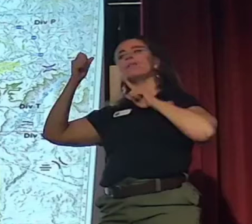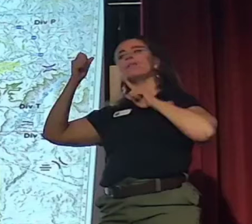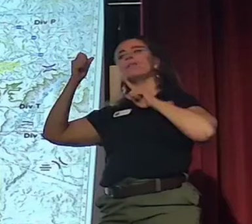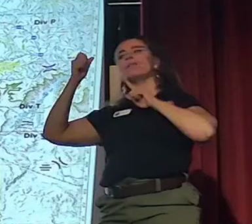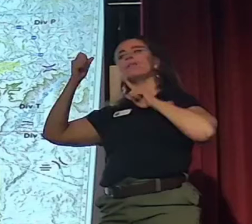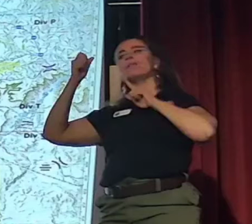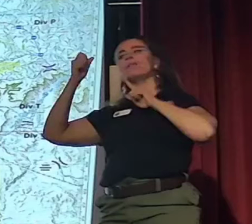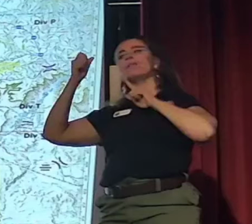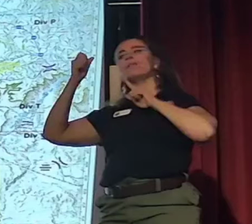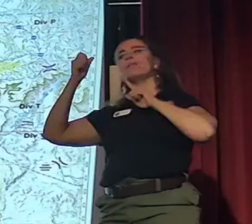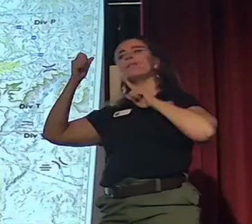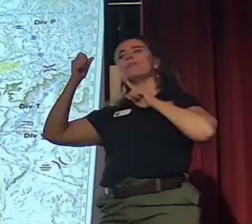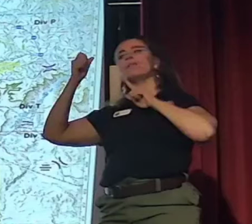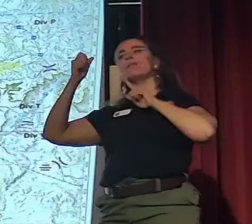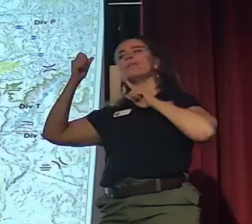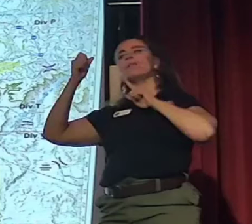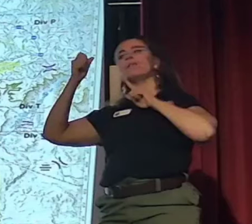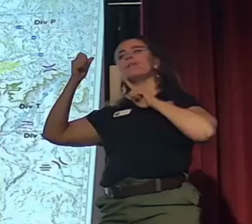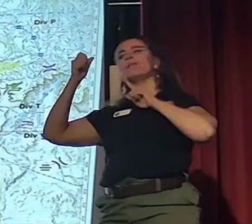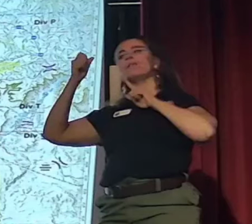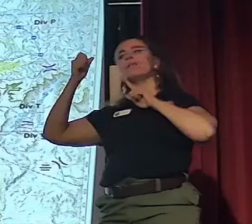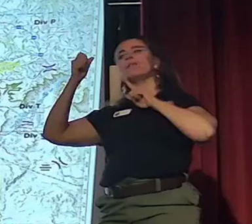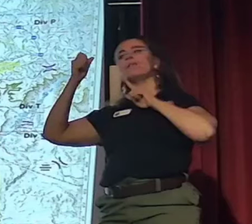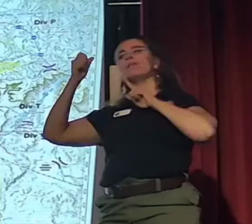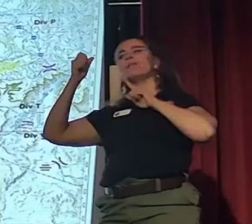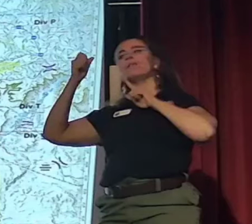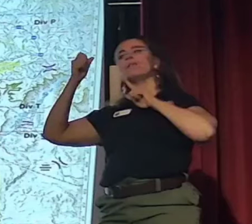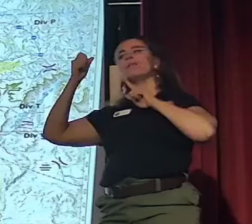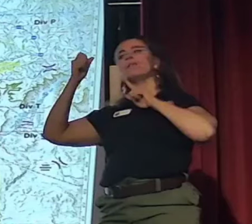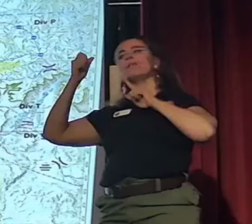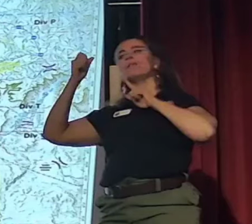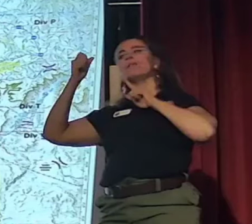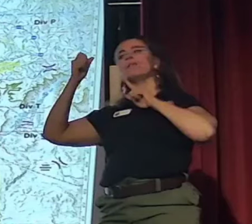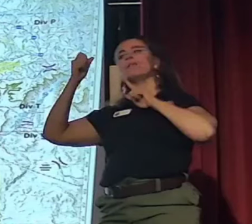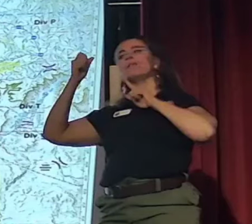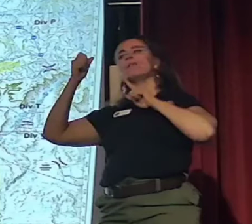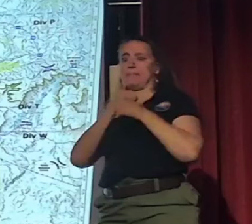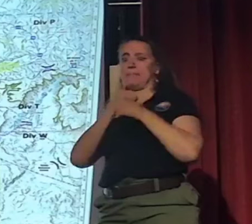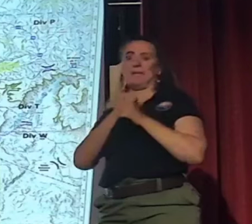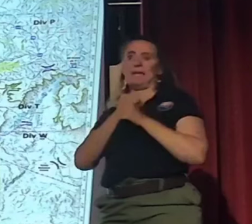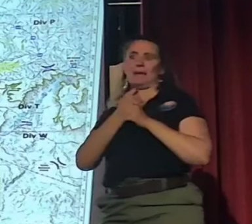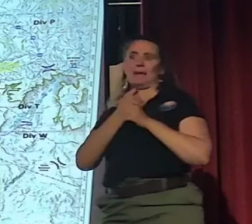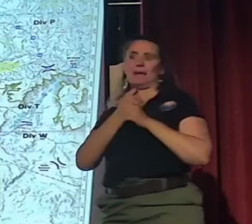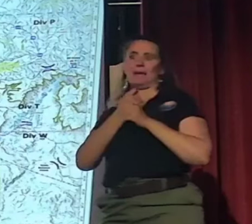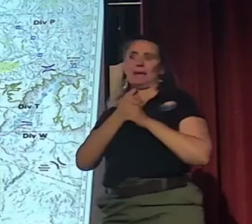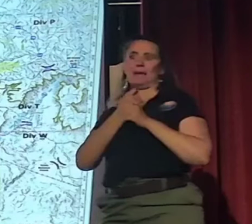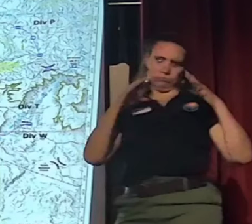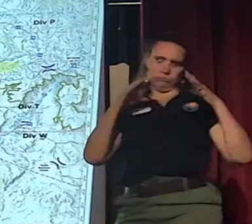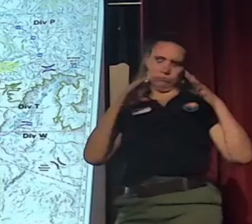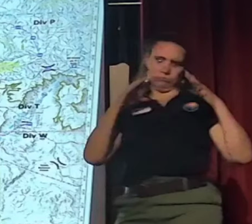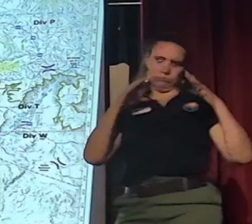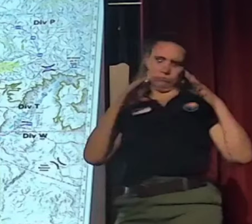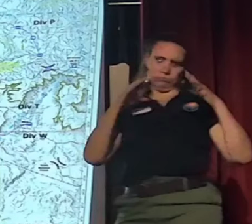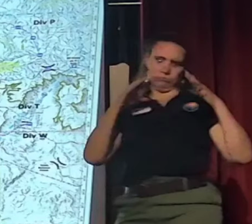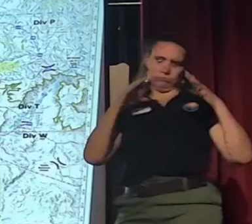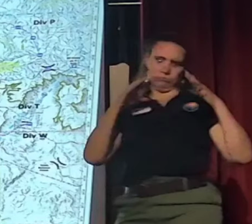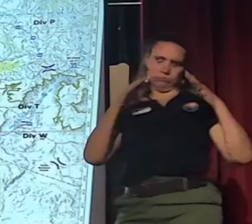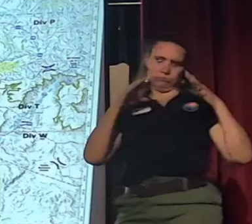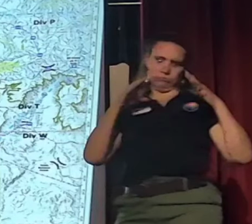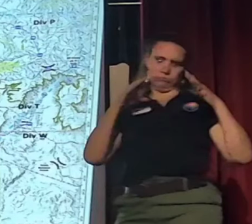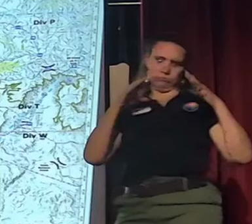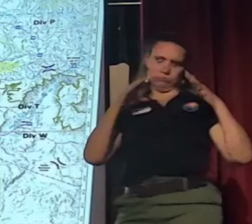the decisions that we're making aren't being made in a silo. We're making them with your community